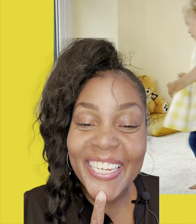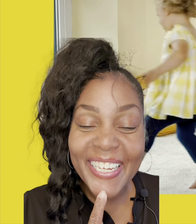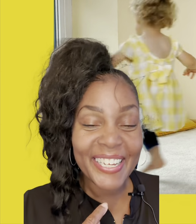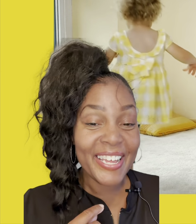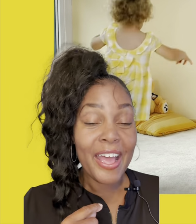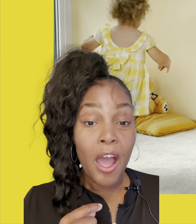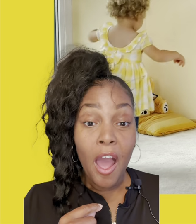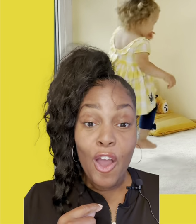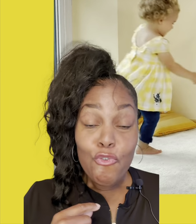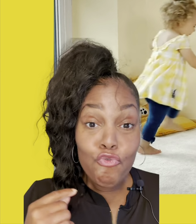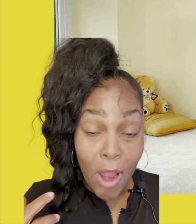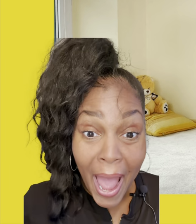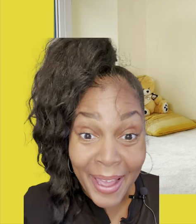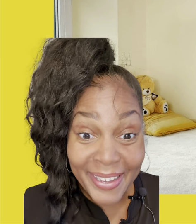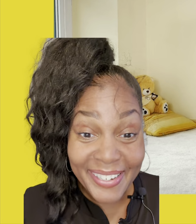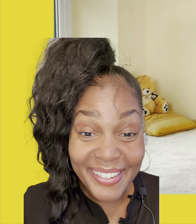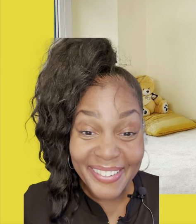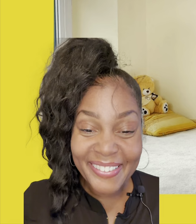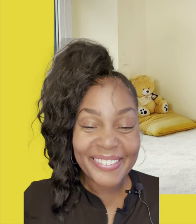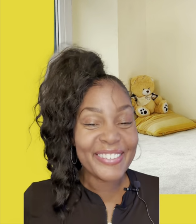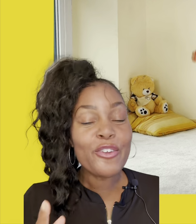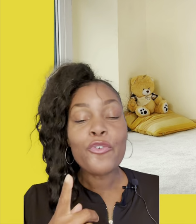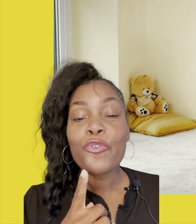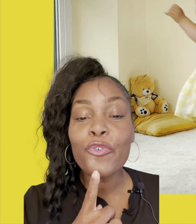Run. Run.